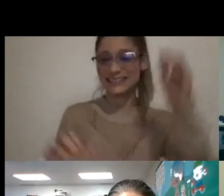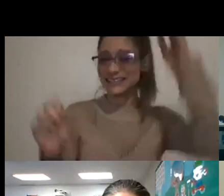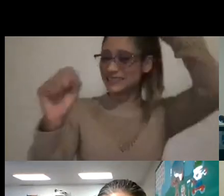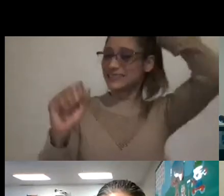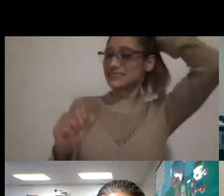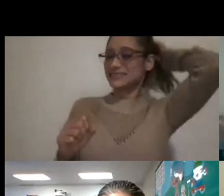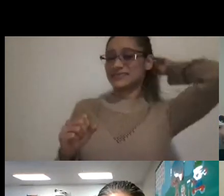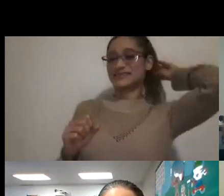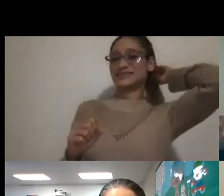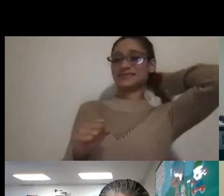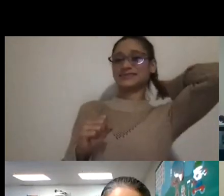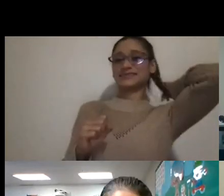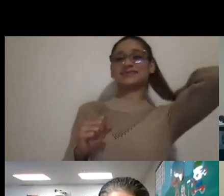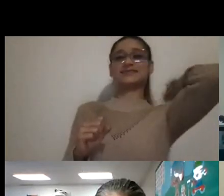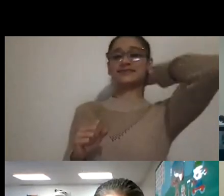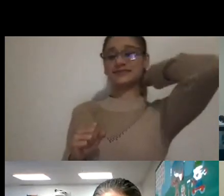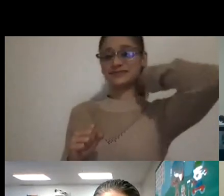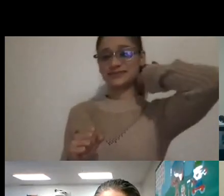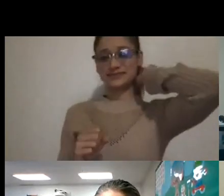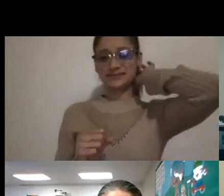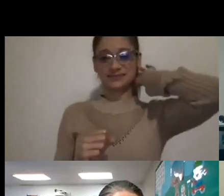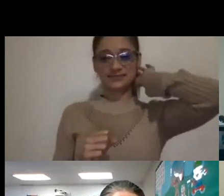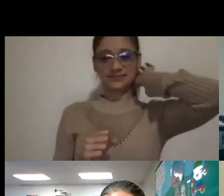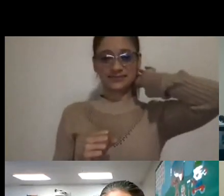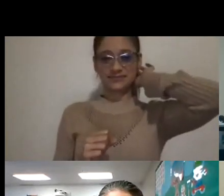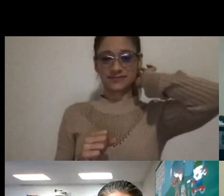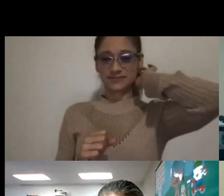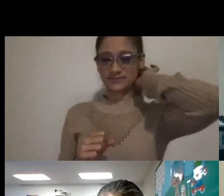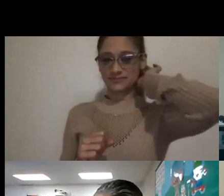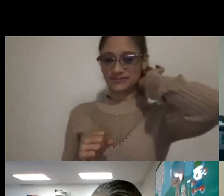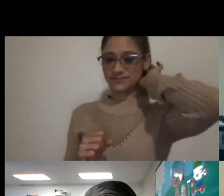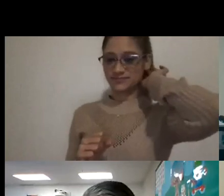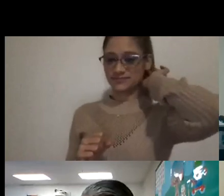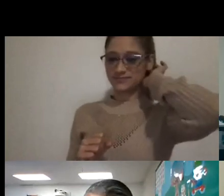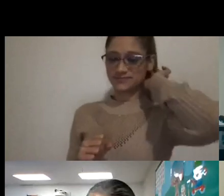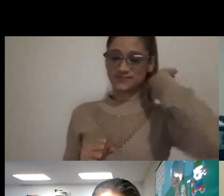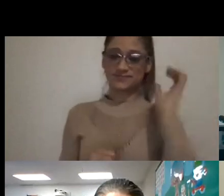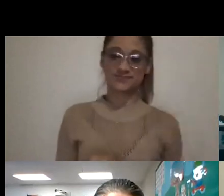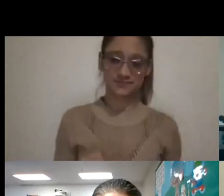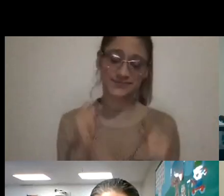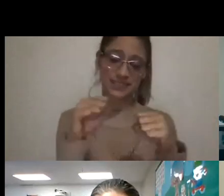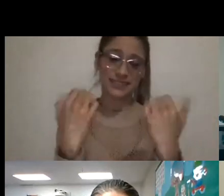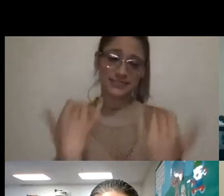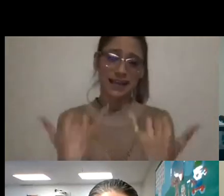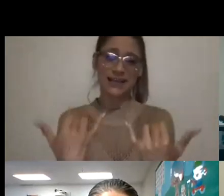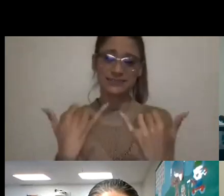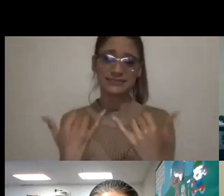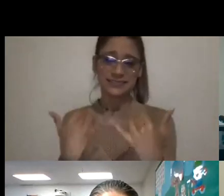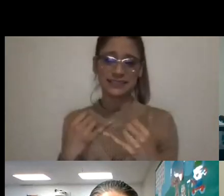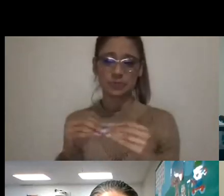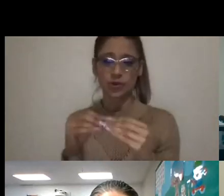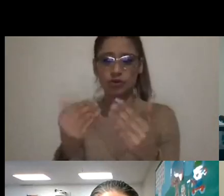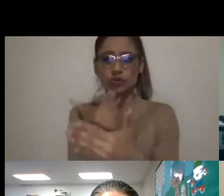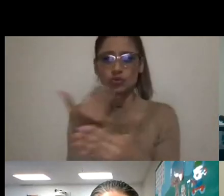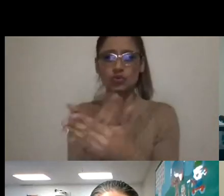Working with kids who tend to. Never heard it before. Yeah. Well,